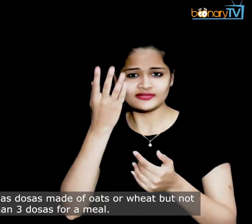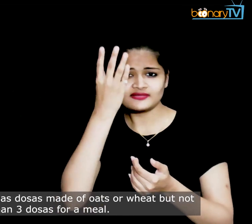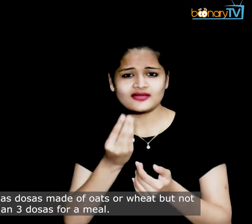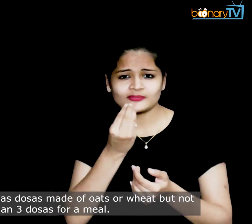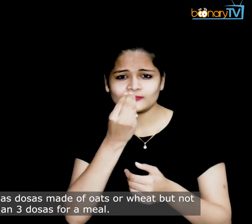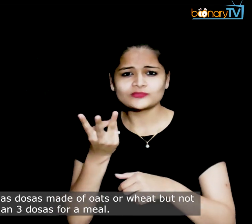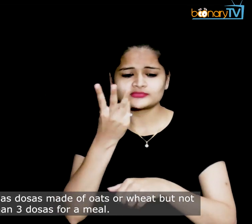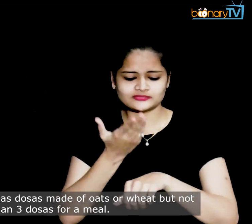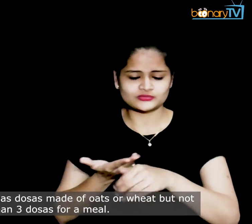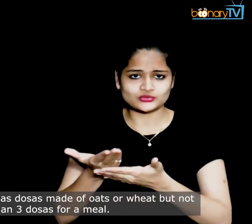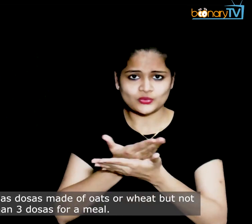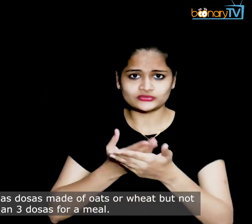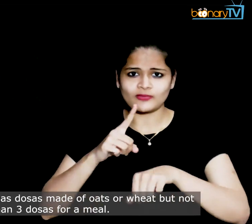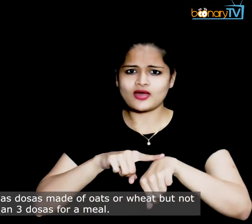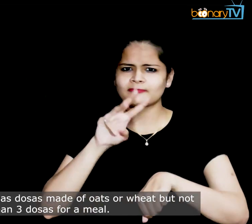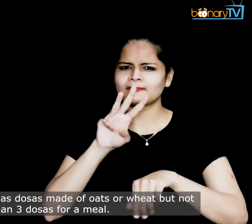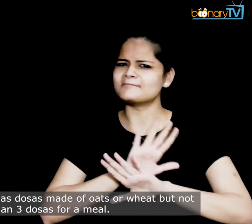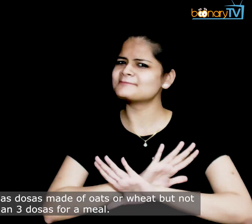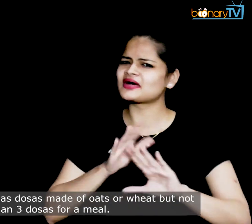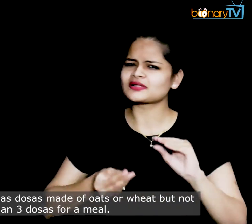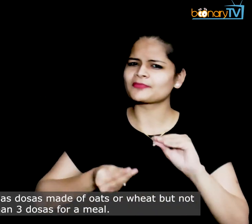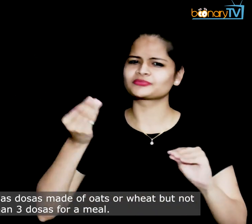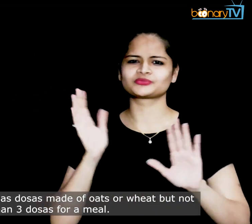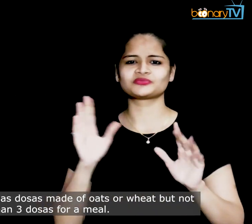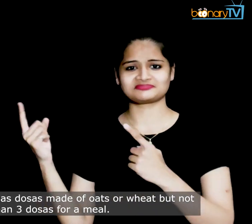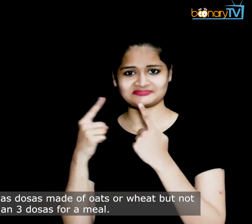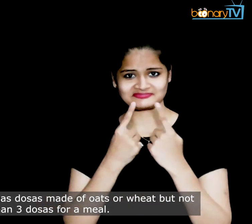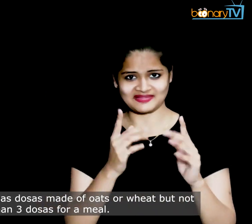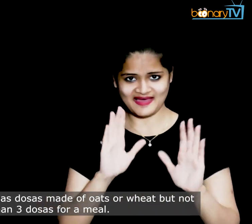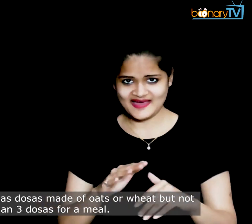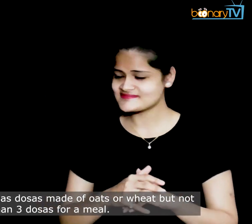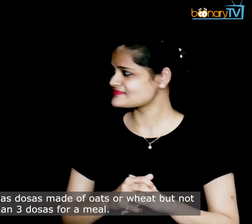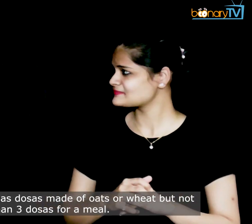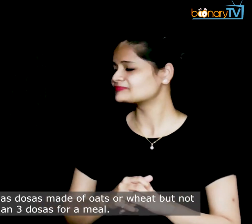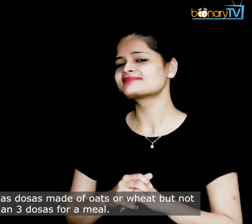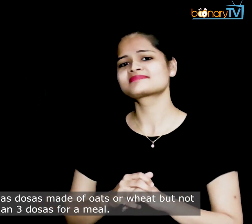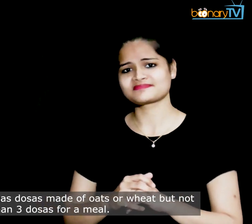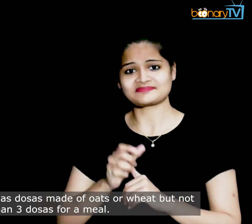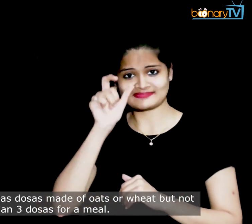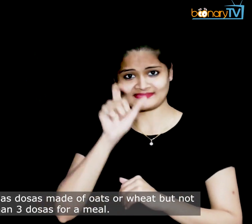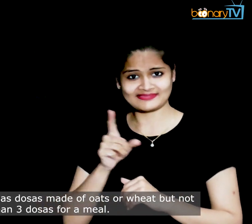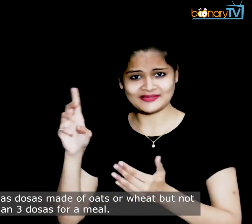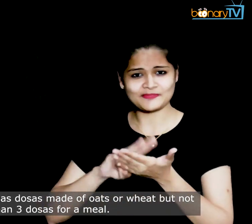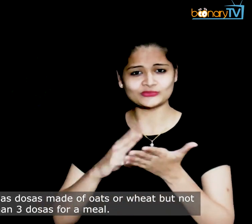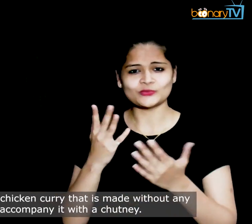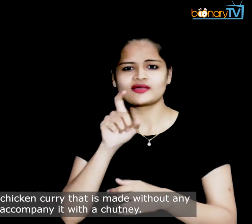but not more than three dosas for a meal with